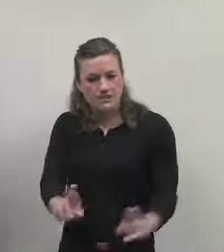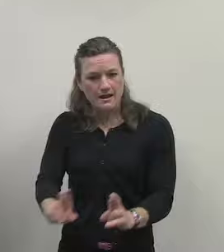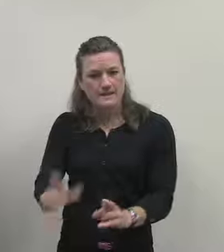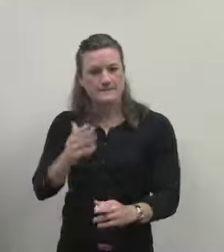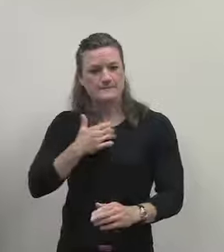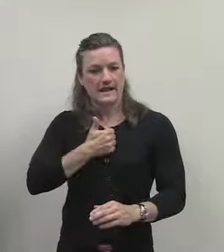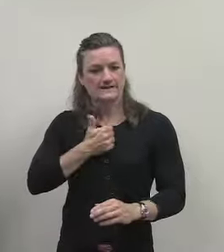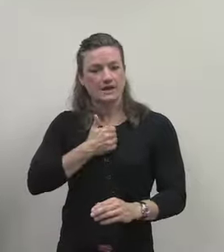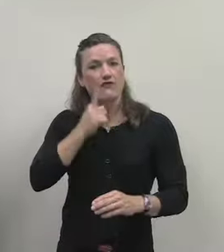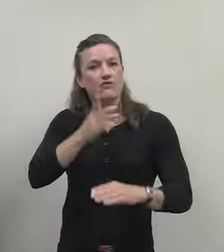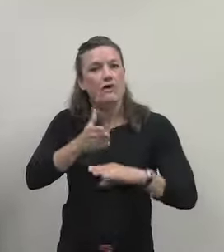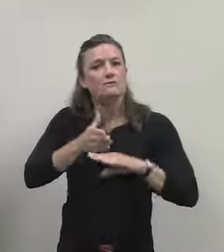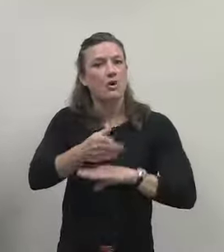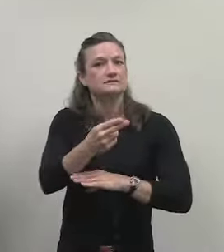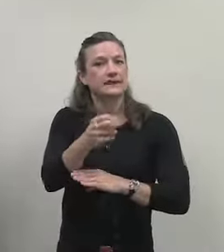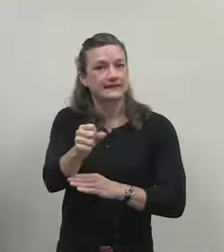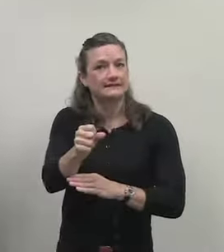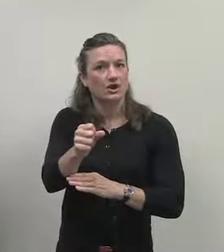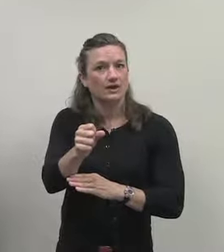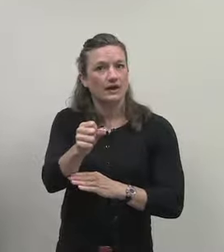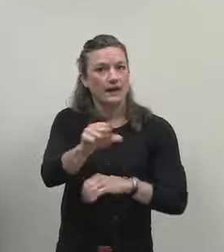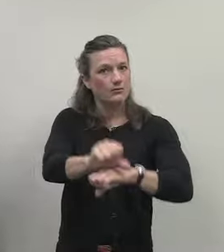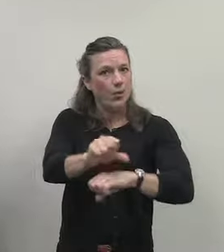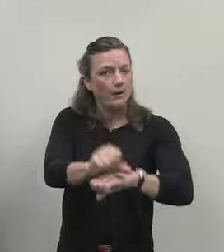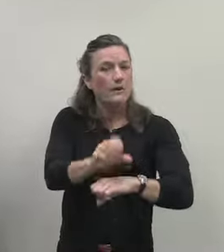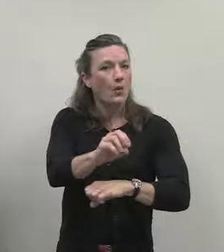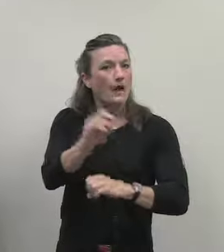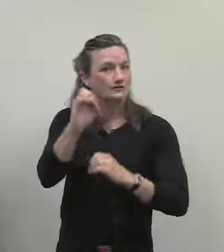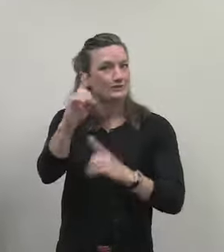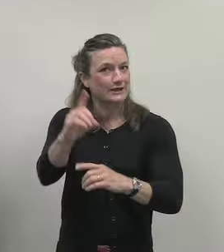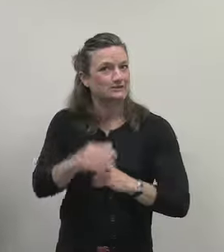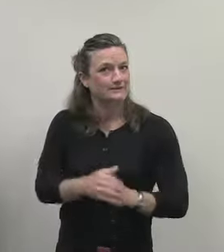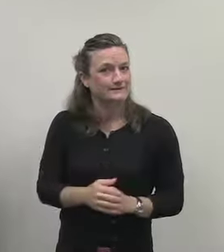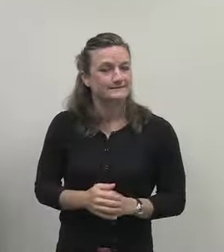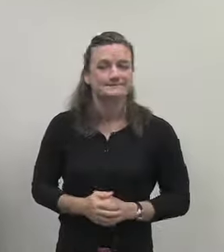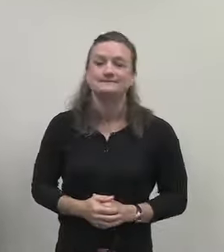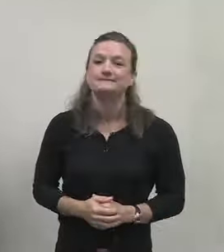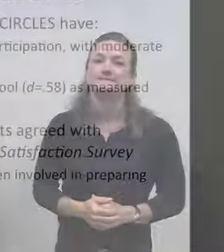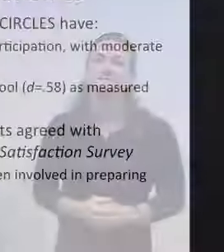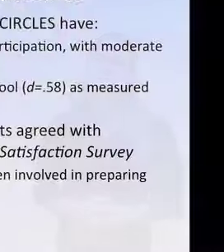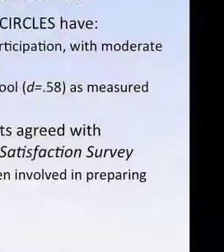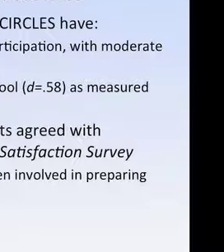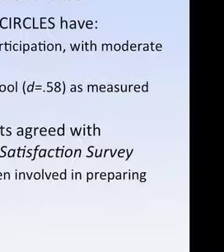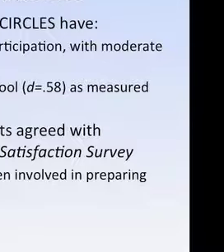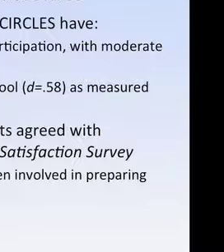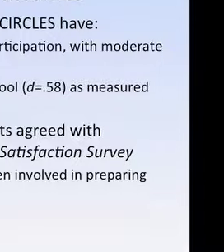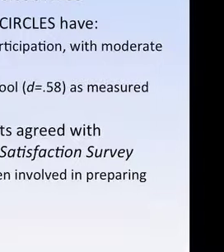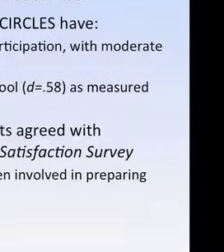for post-secondary employment or education.